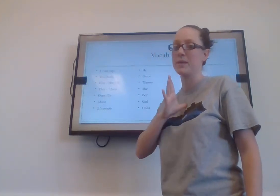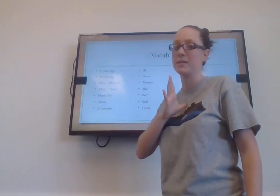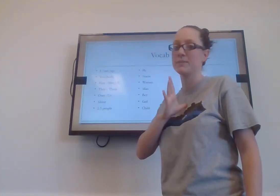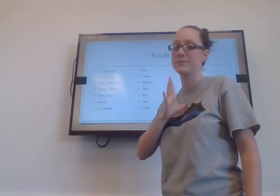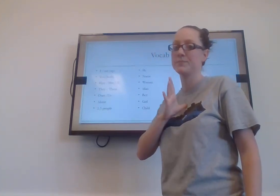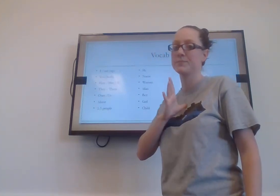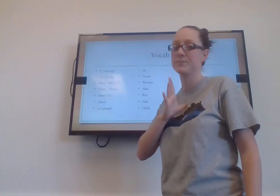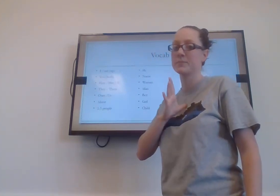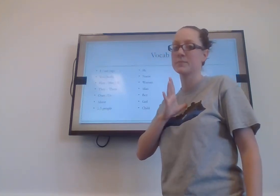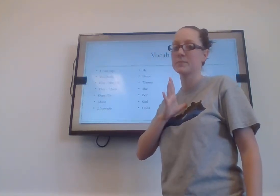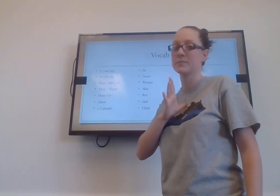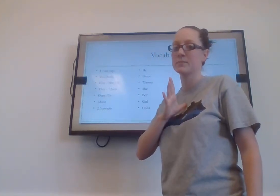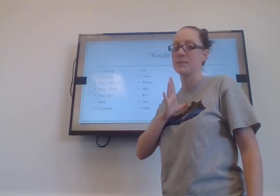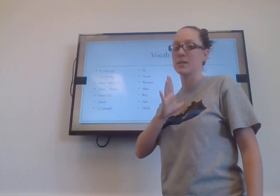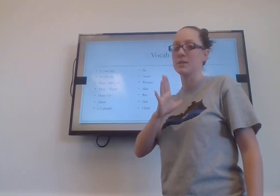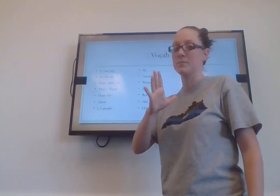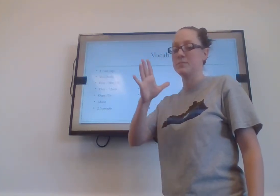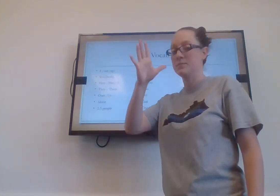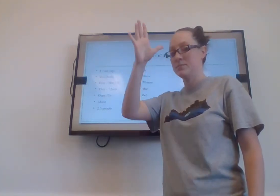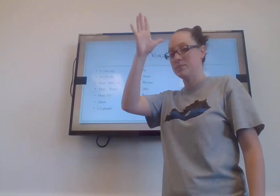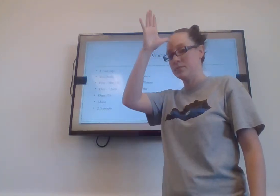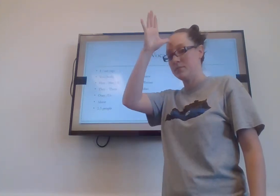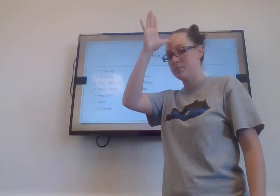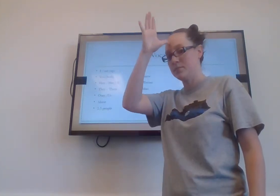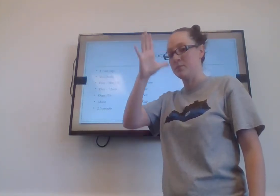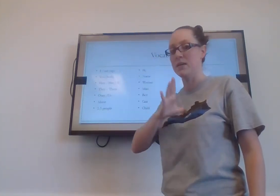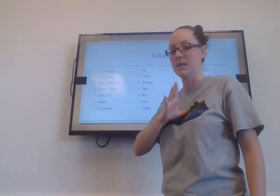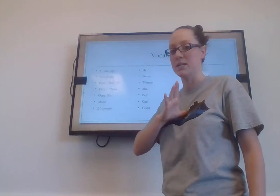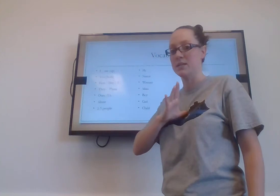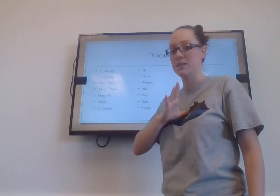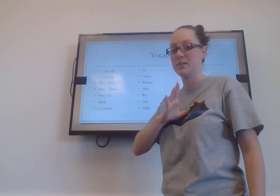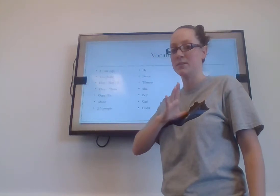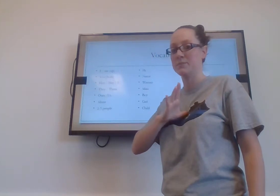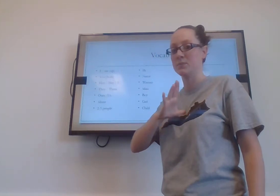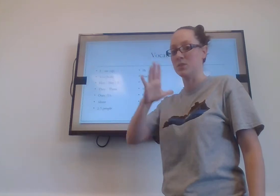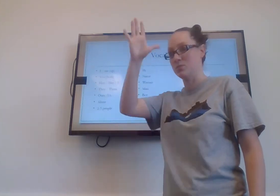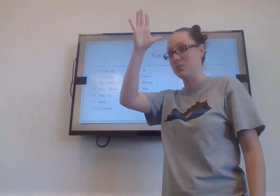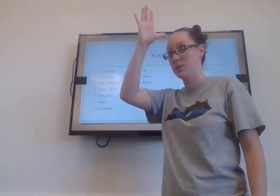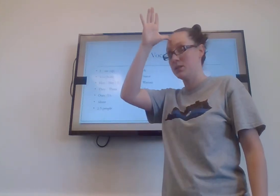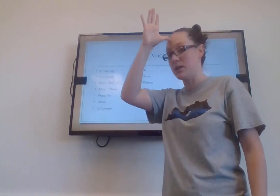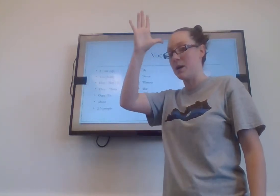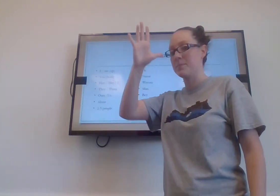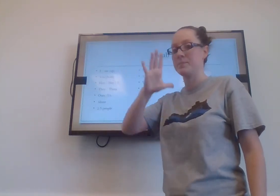Women, men, so top,